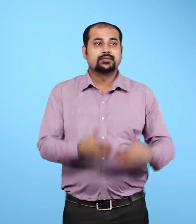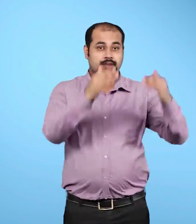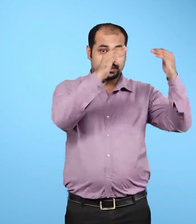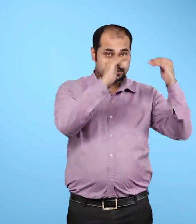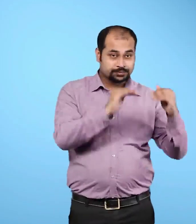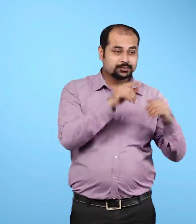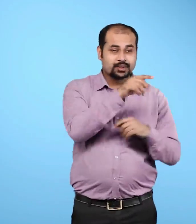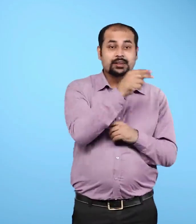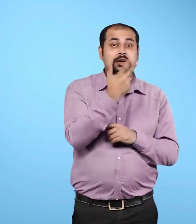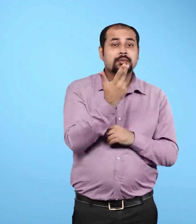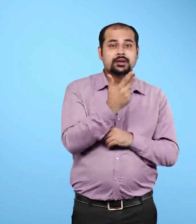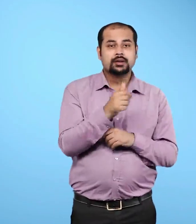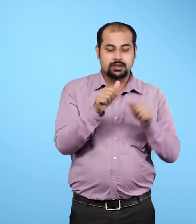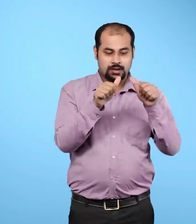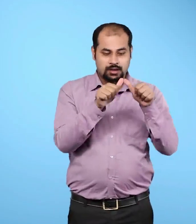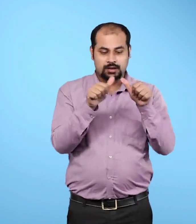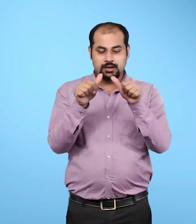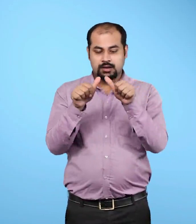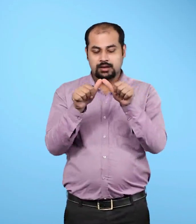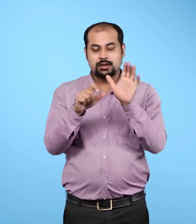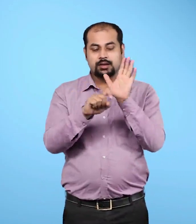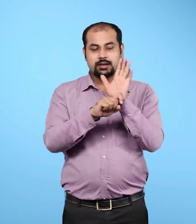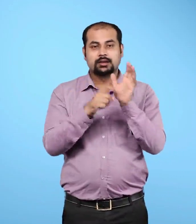Third row, column 1, Arif.